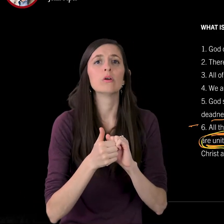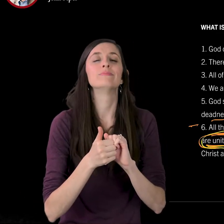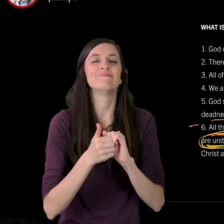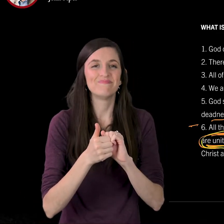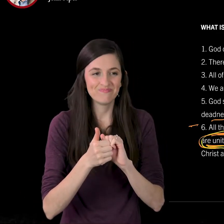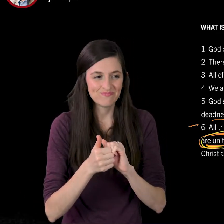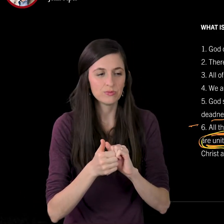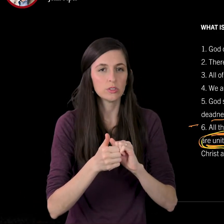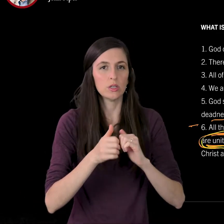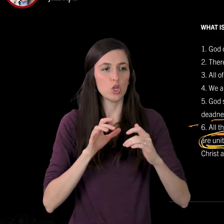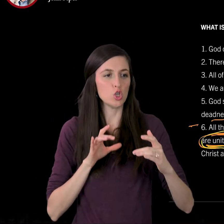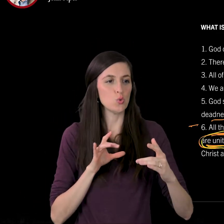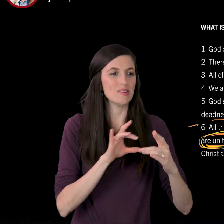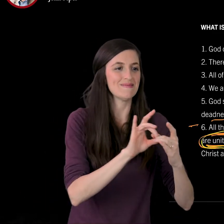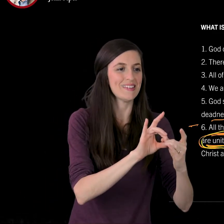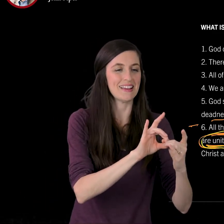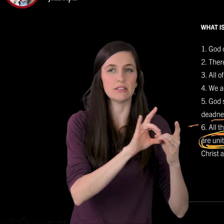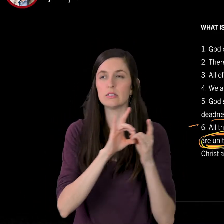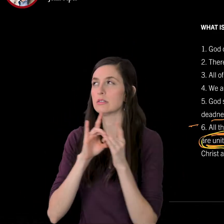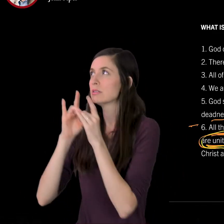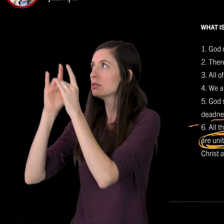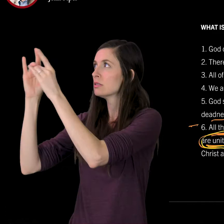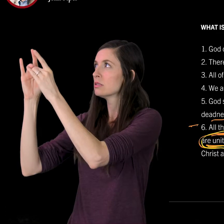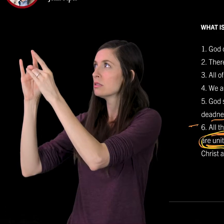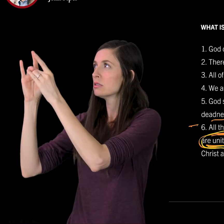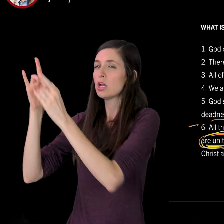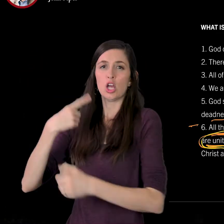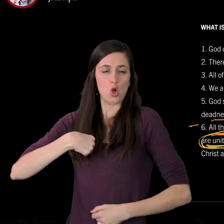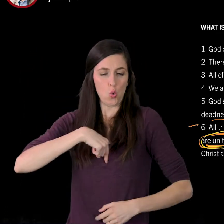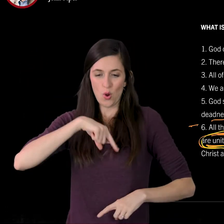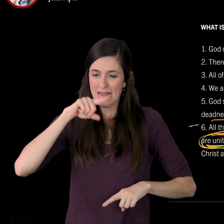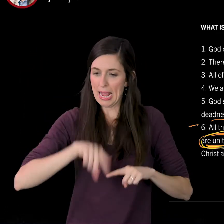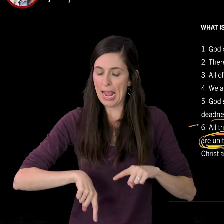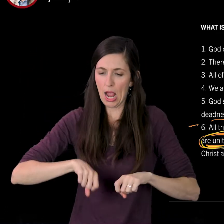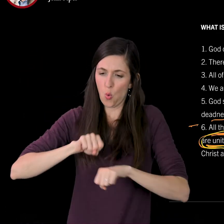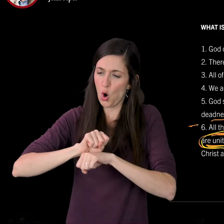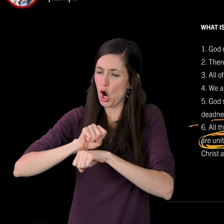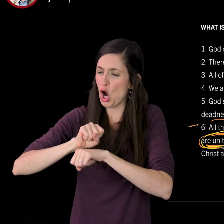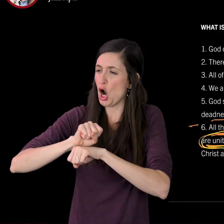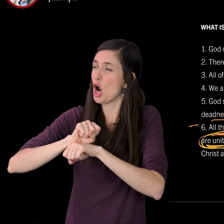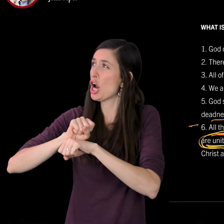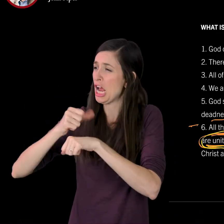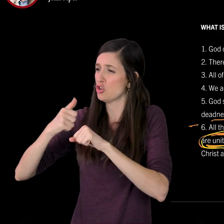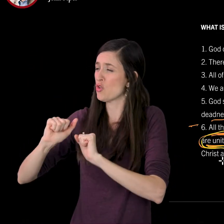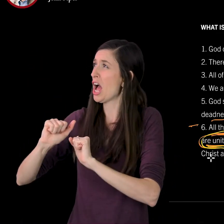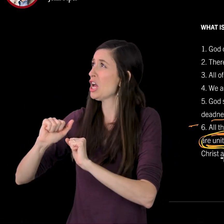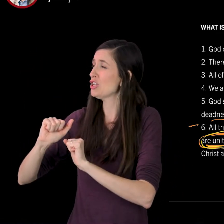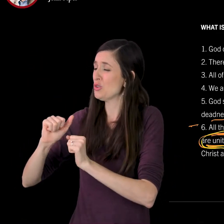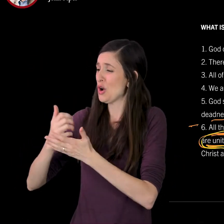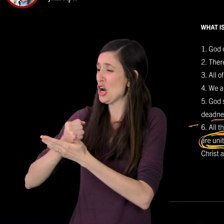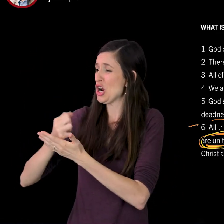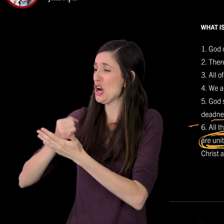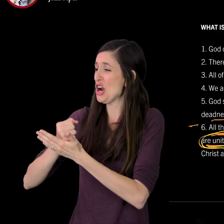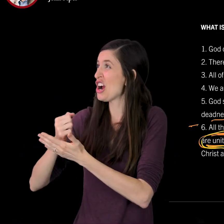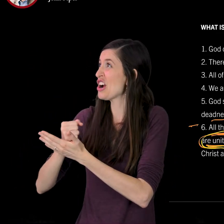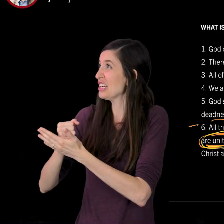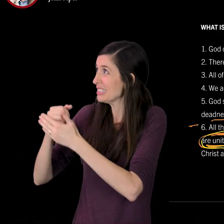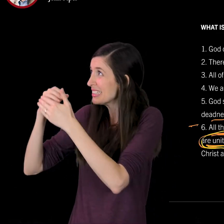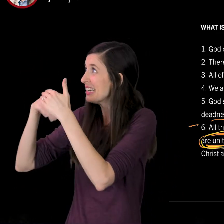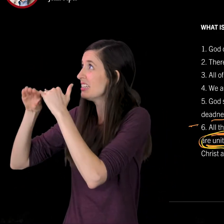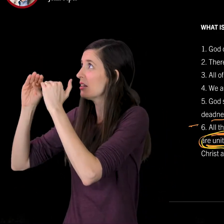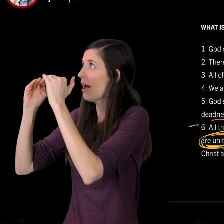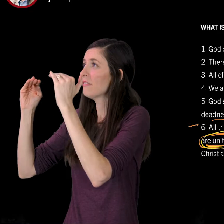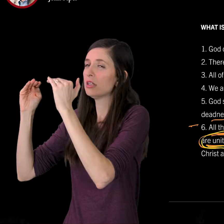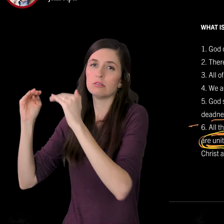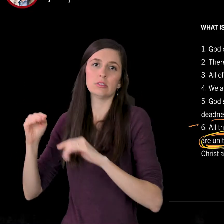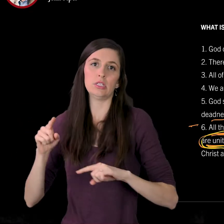faith. You cannot work for them. They are free, a free gift. If you have Christ as your Savior